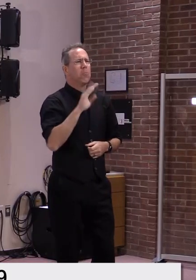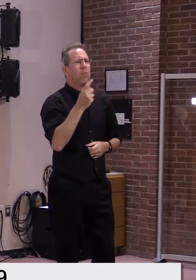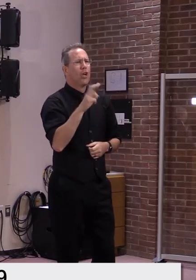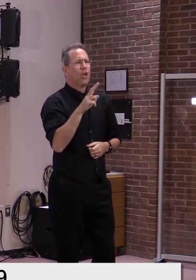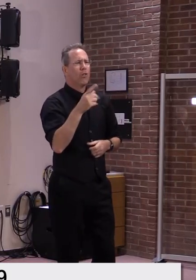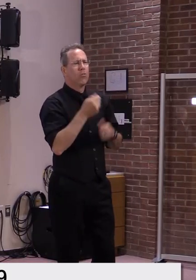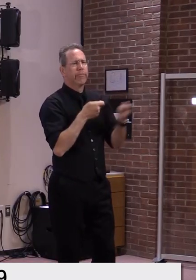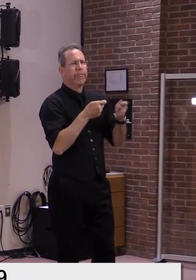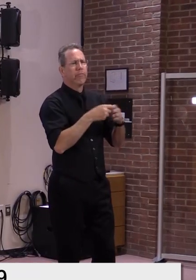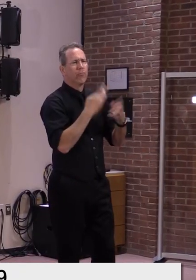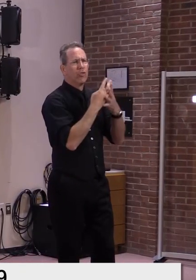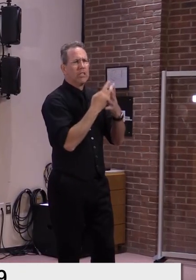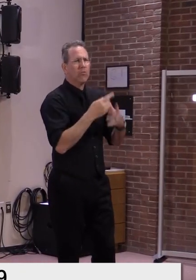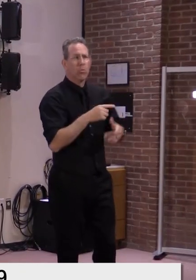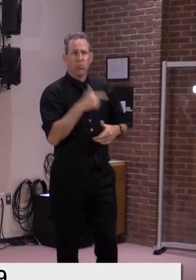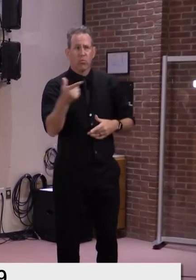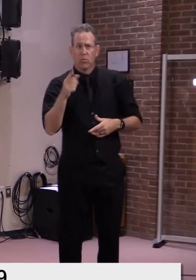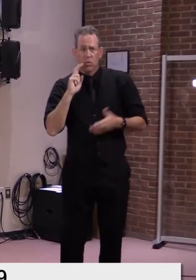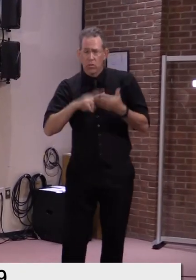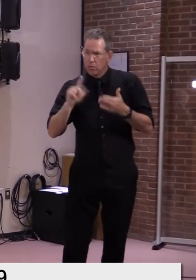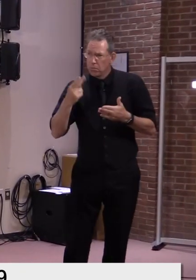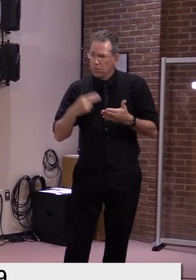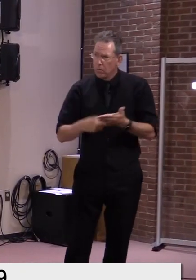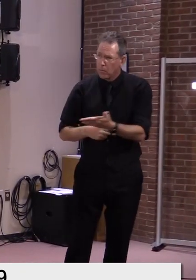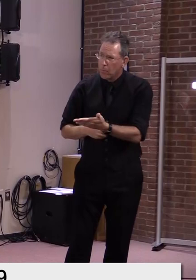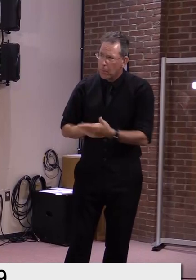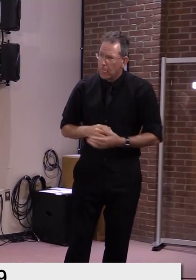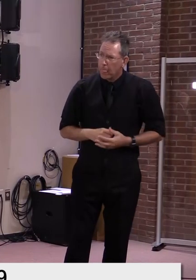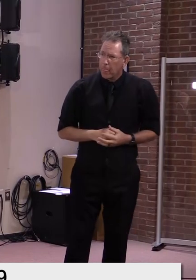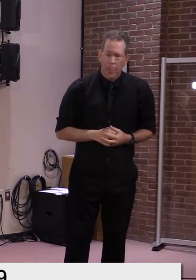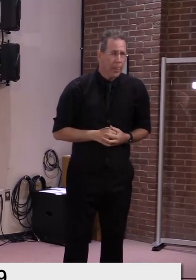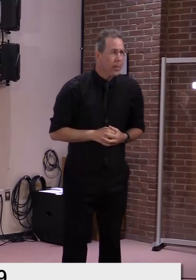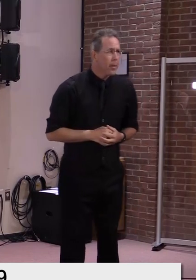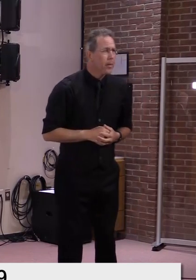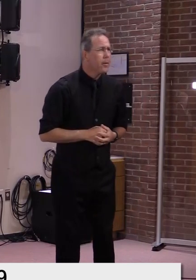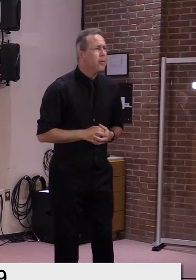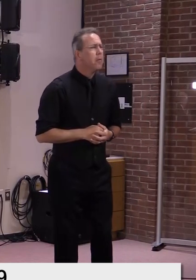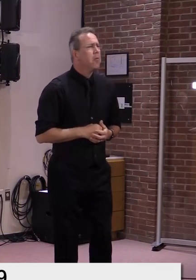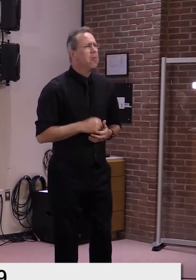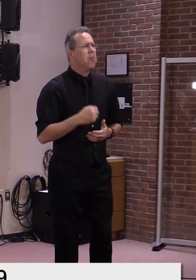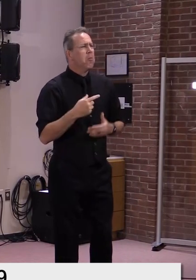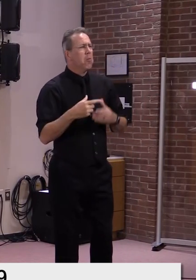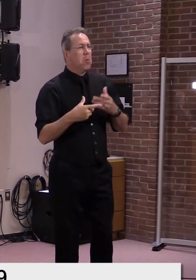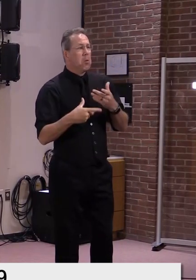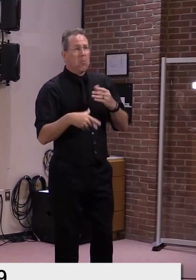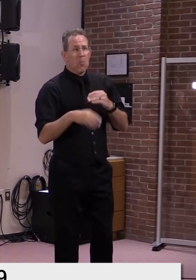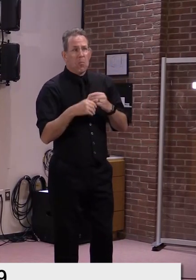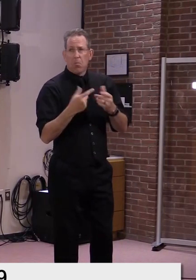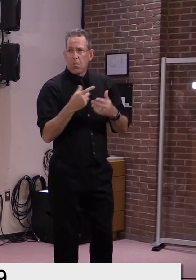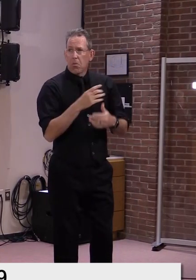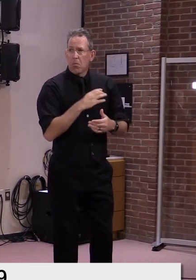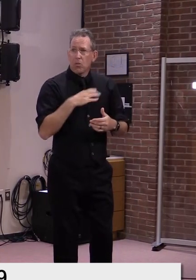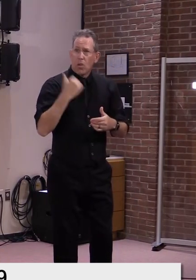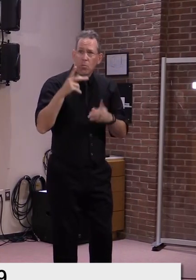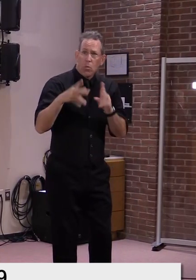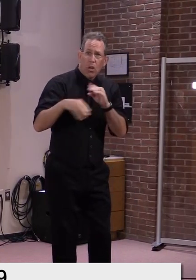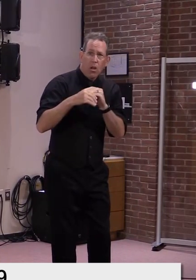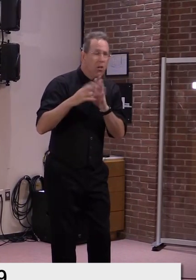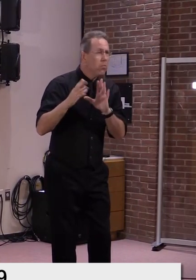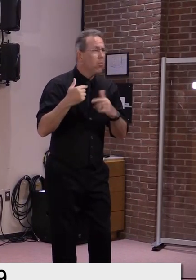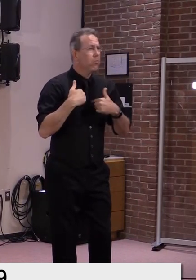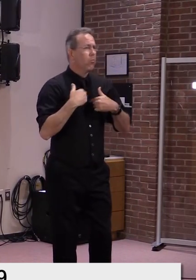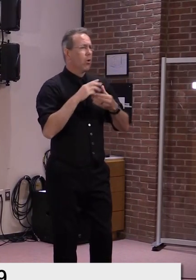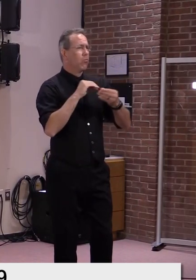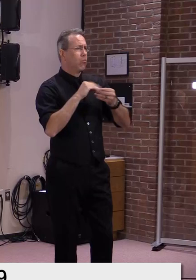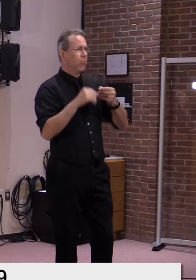I'll turn also to Commissioner Squirrel if she wants to add to any of this. We have been concerned about that, and we have done